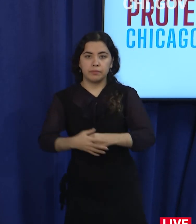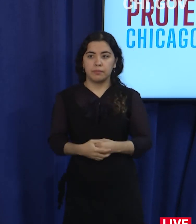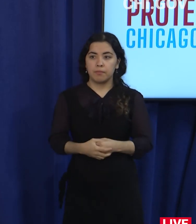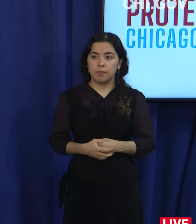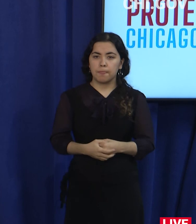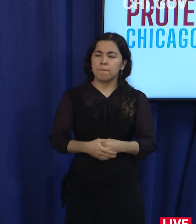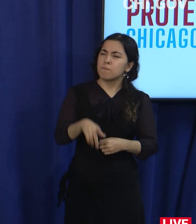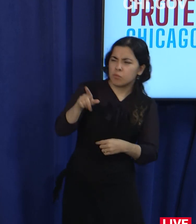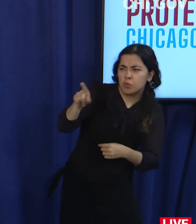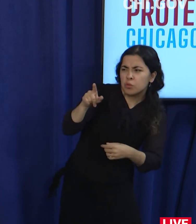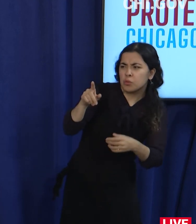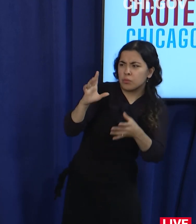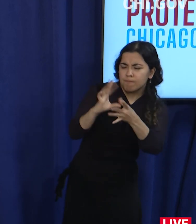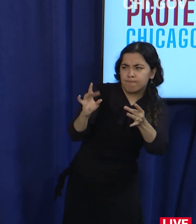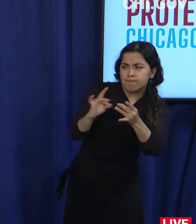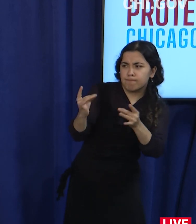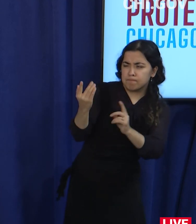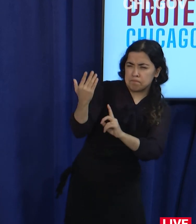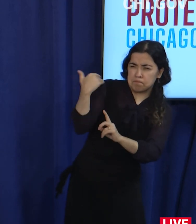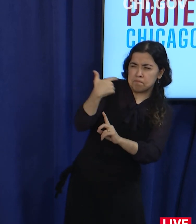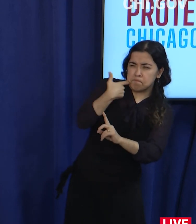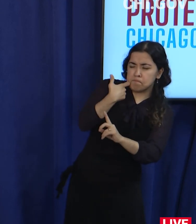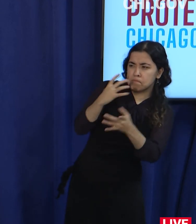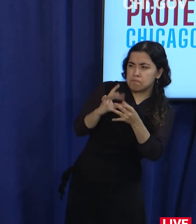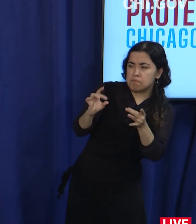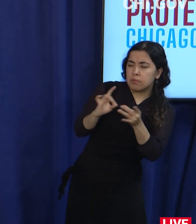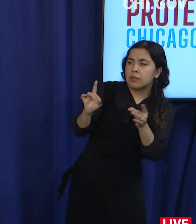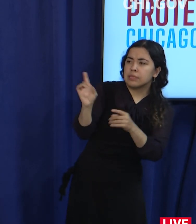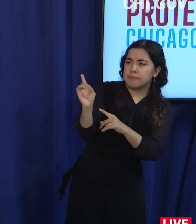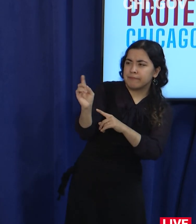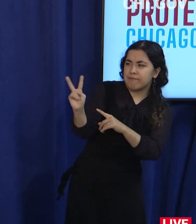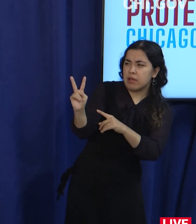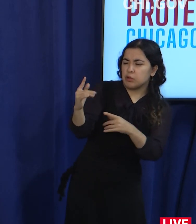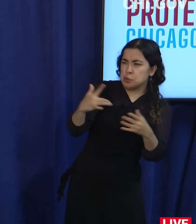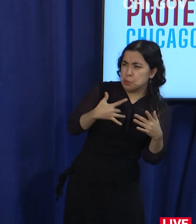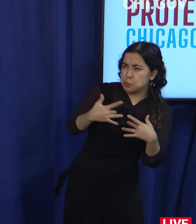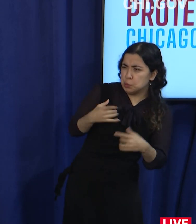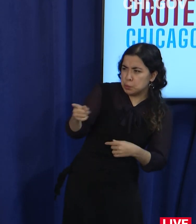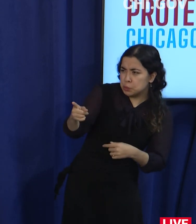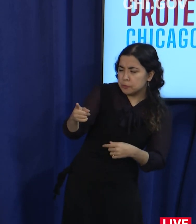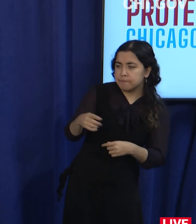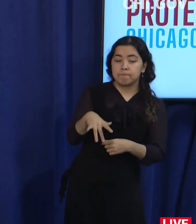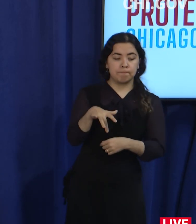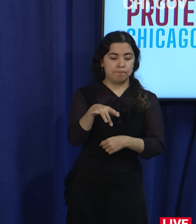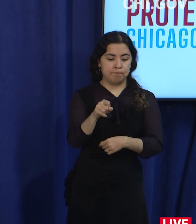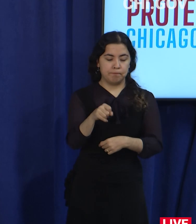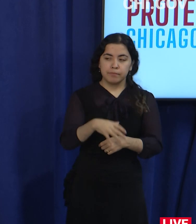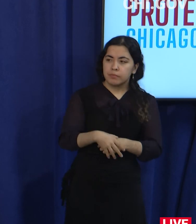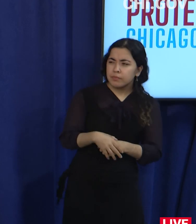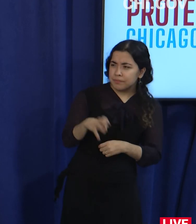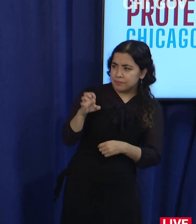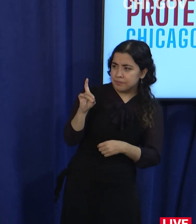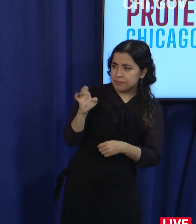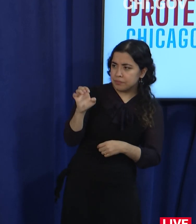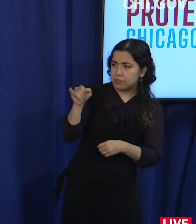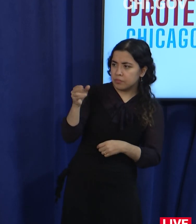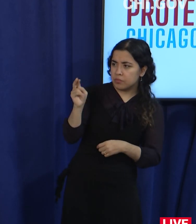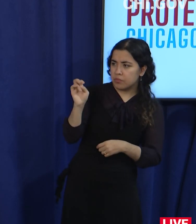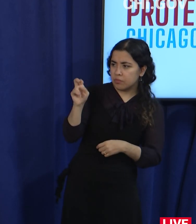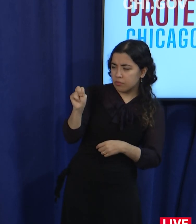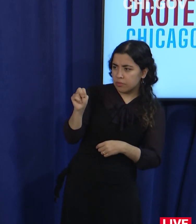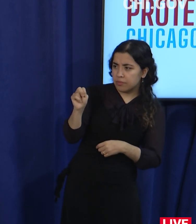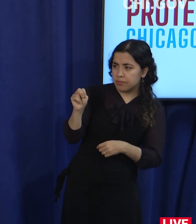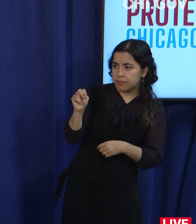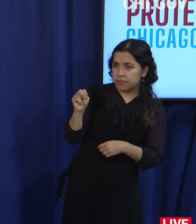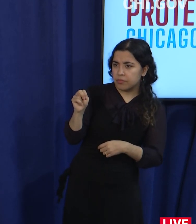domestic violence. Yes. The Tribune reporting this morning that Eddie Johnson, during the incident there, set some of